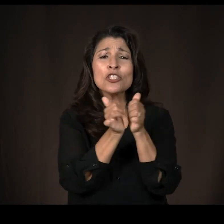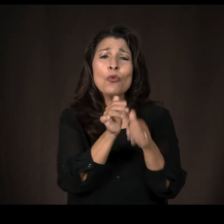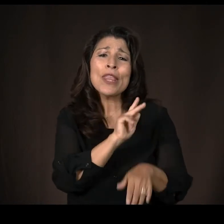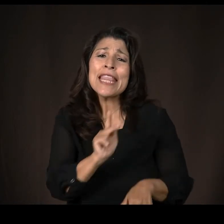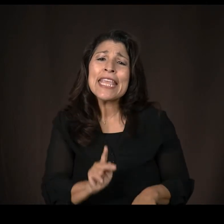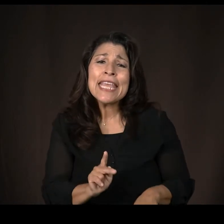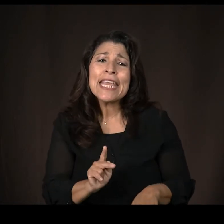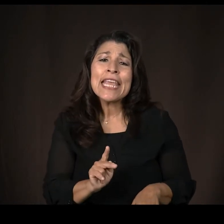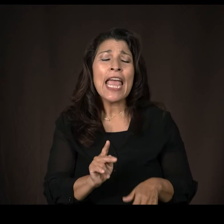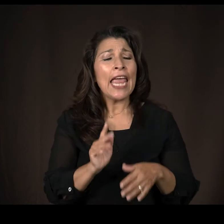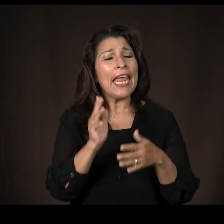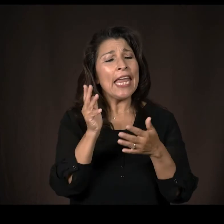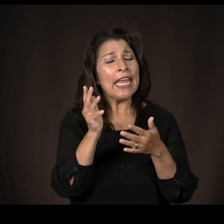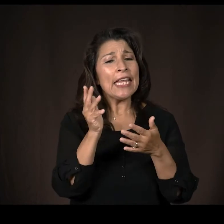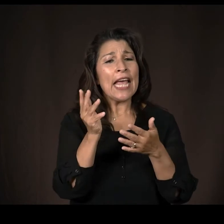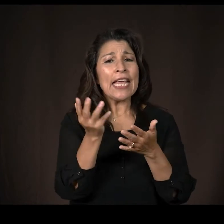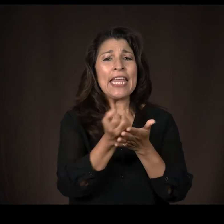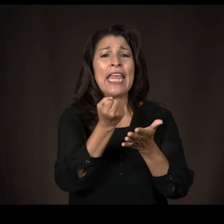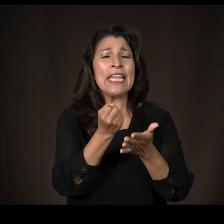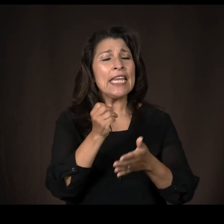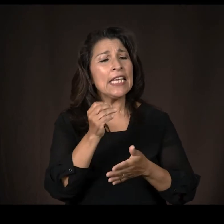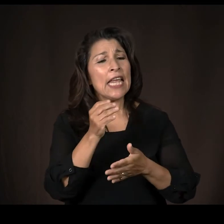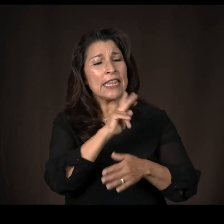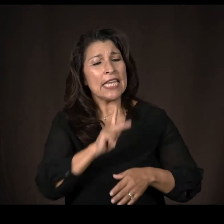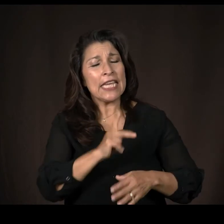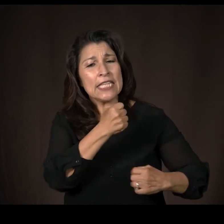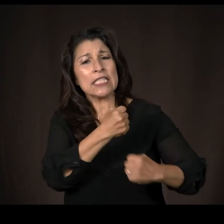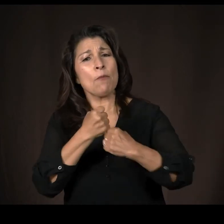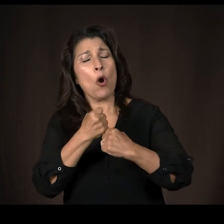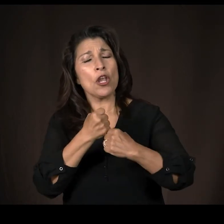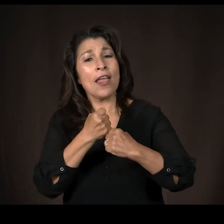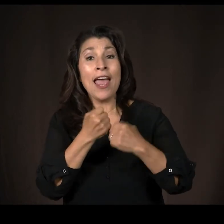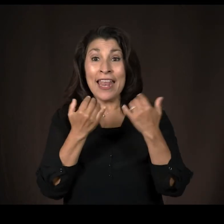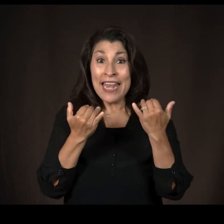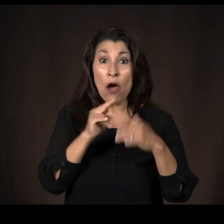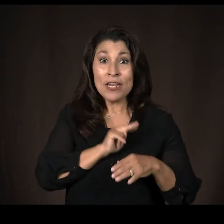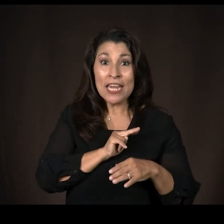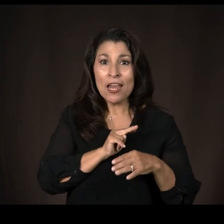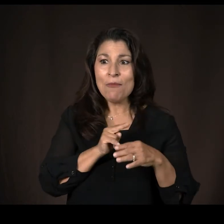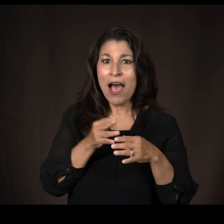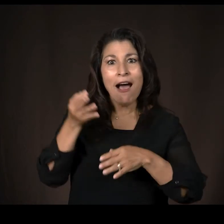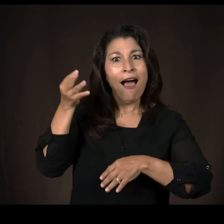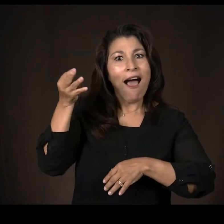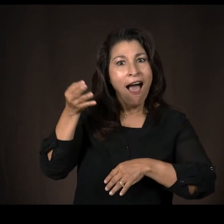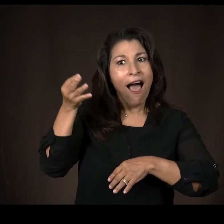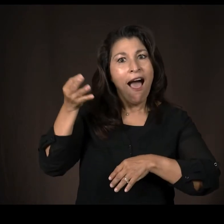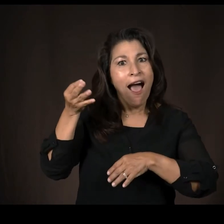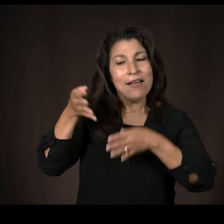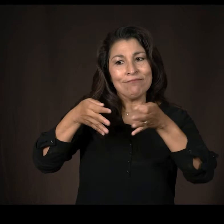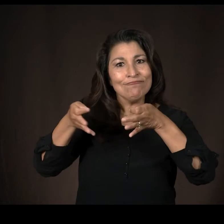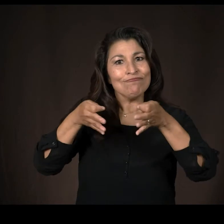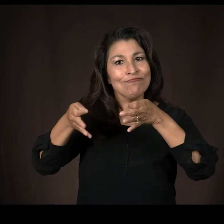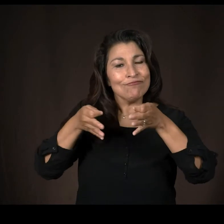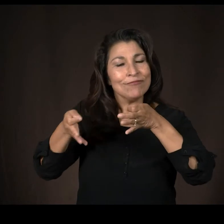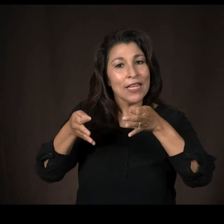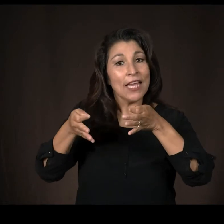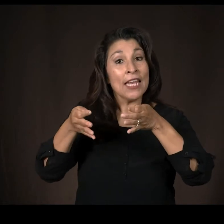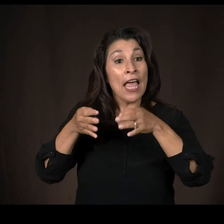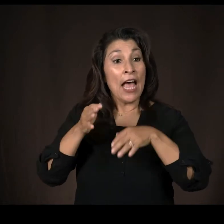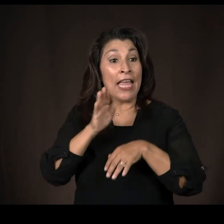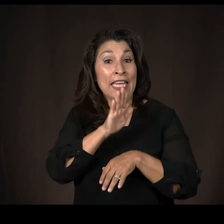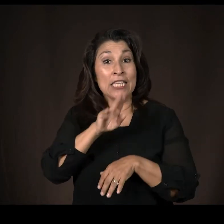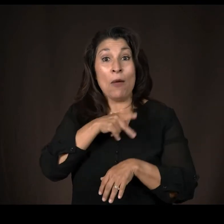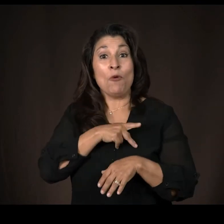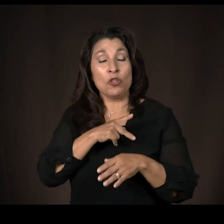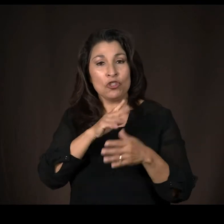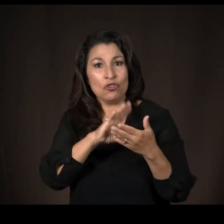king in gaining his support. So now Nehemiah gives his testimony. This is an important part of sharing your